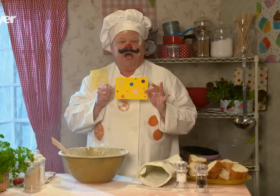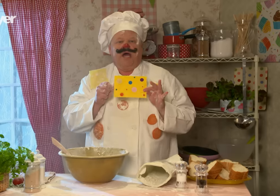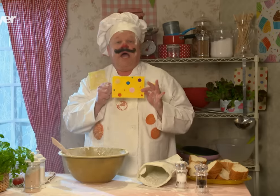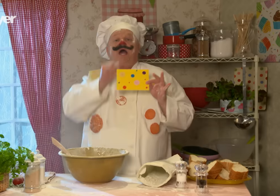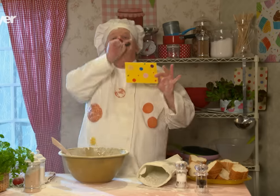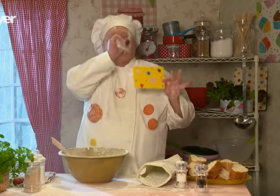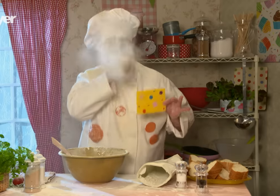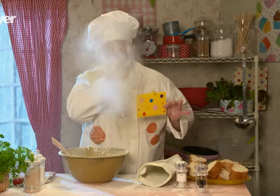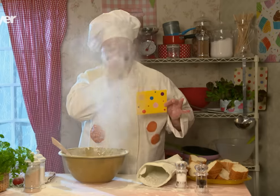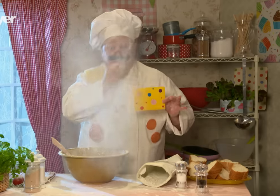Oh, ho,